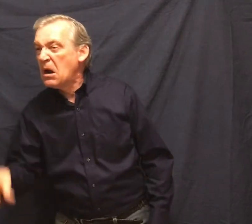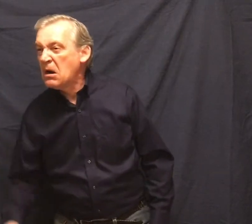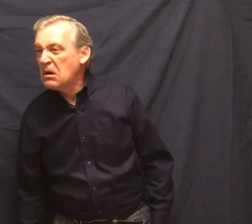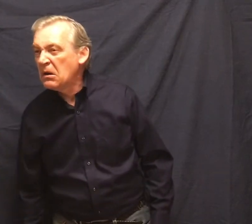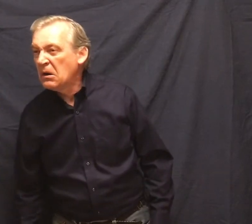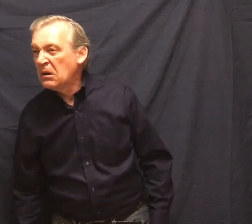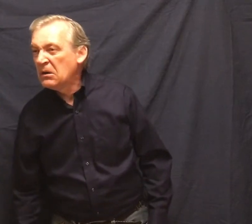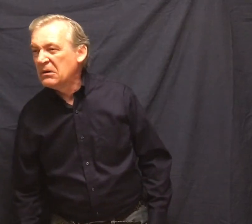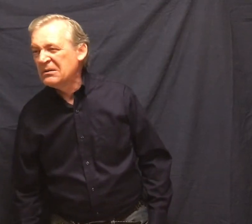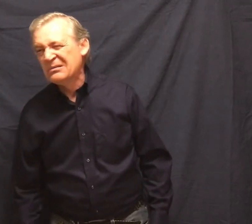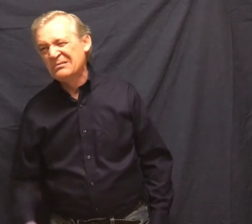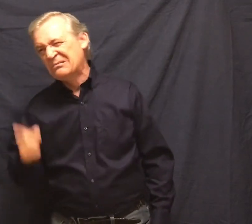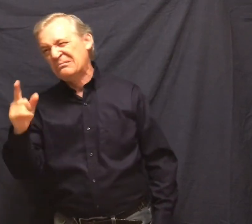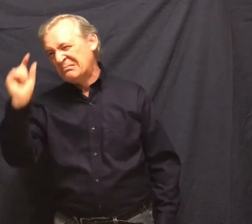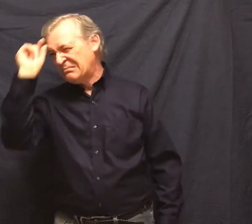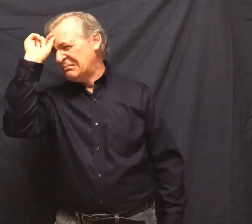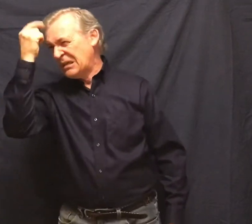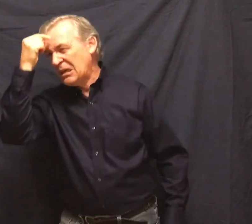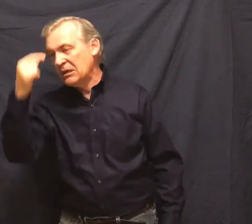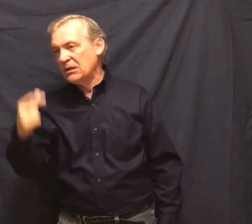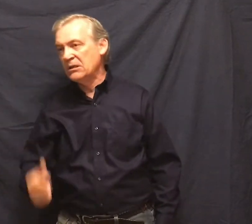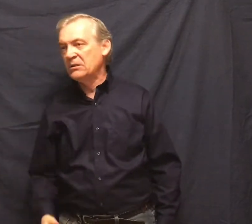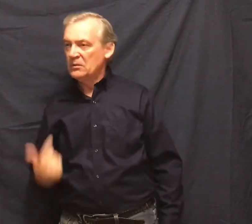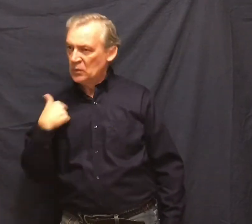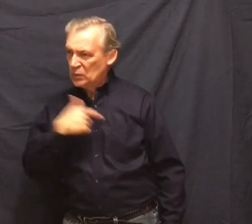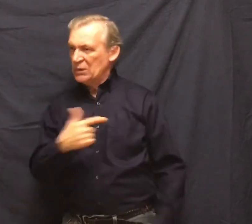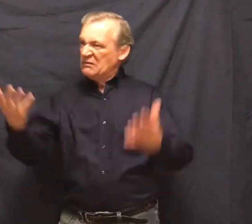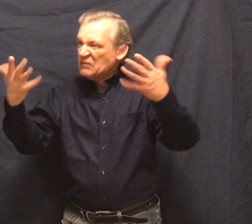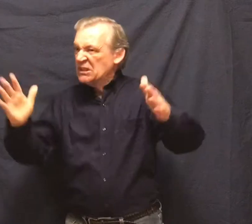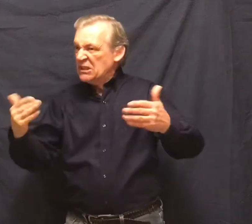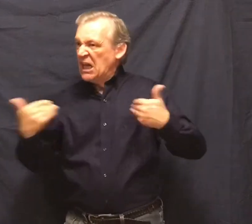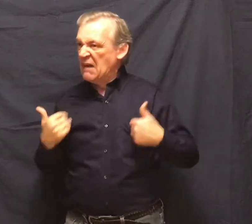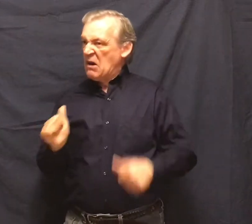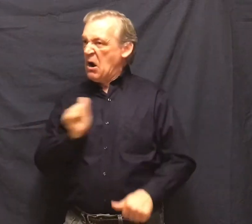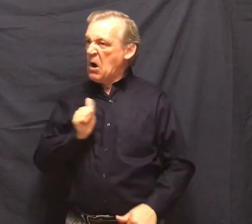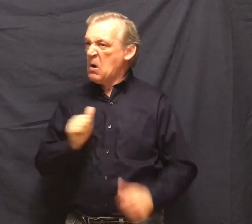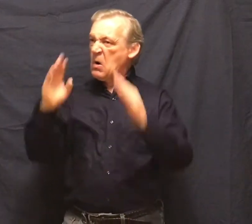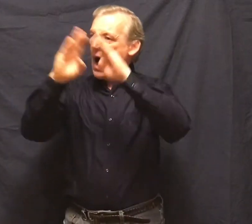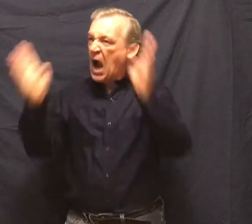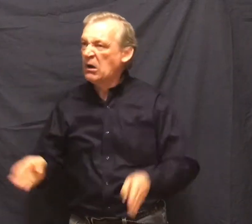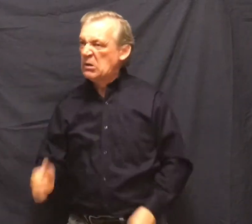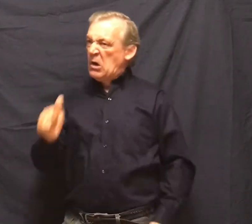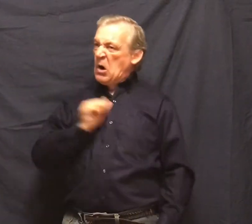You don't know that we got our own ranch to go to and our own house.